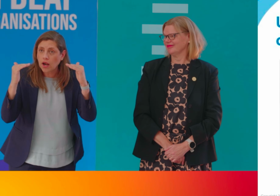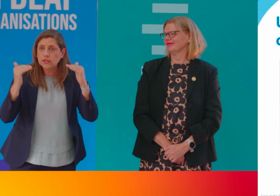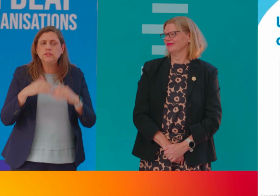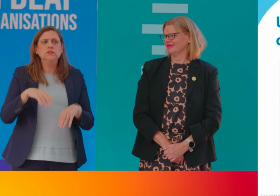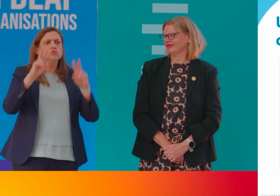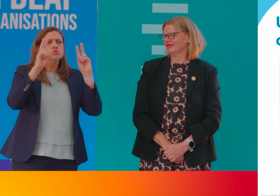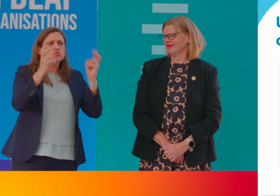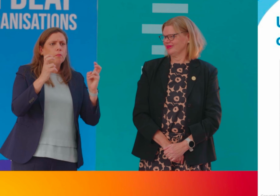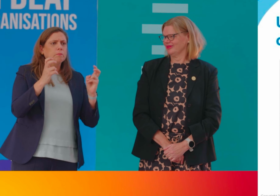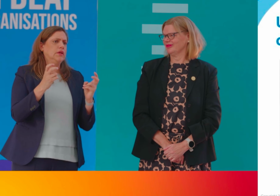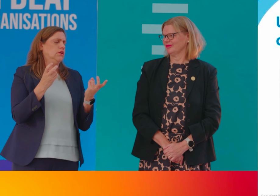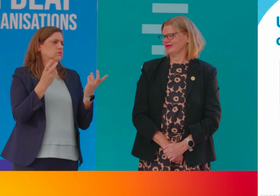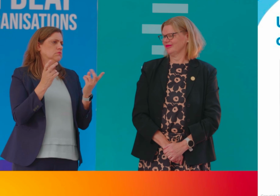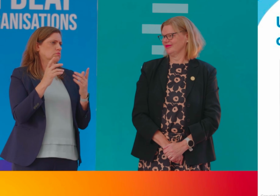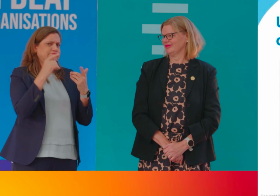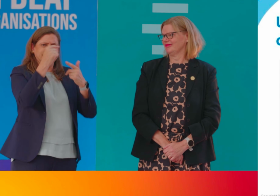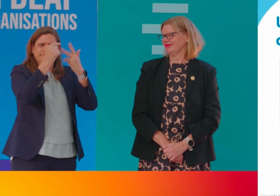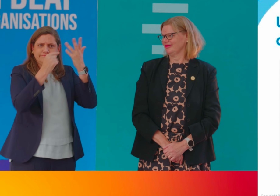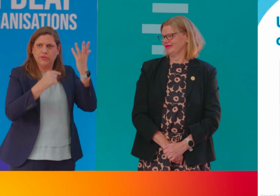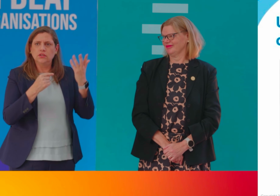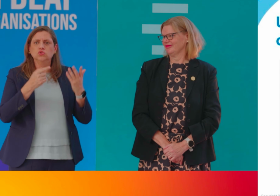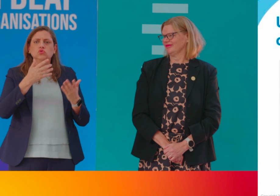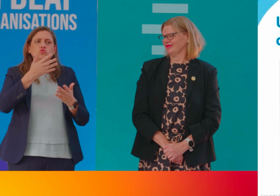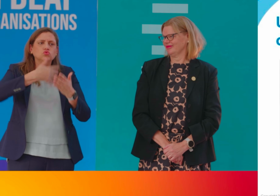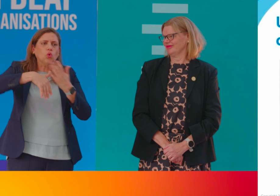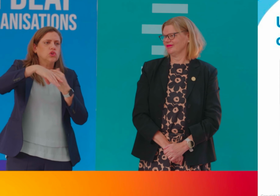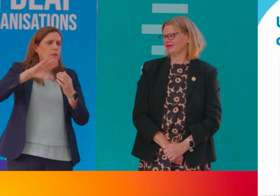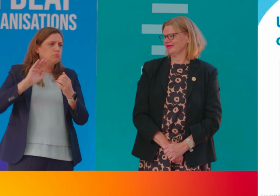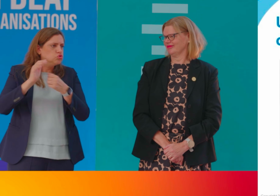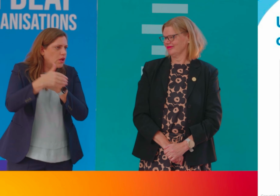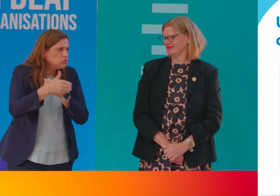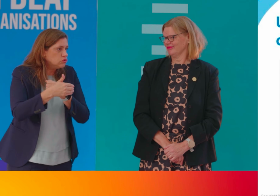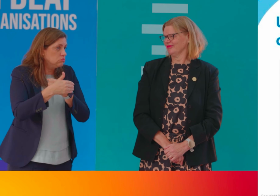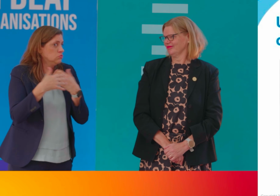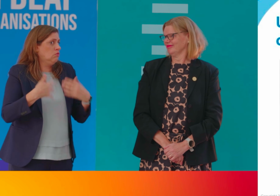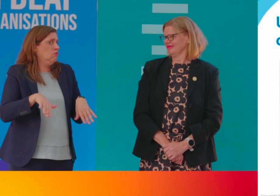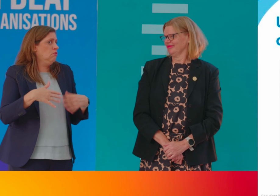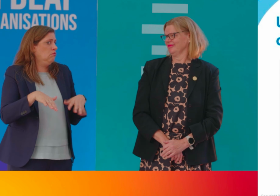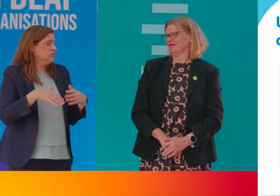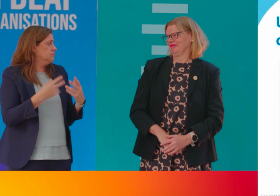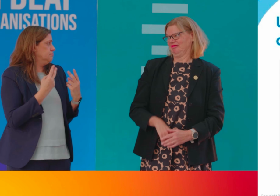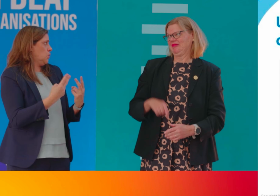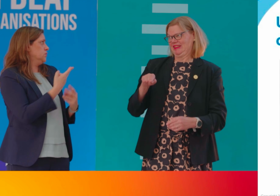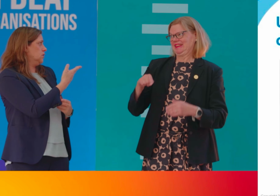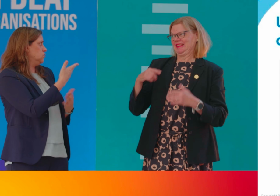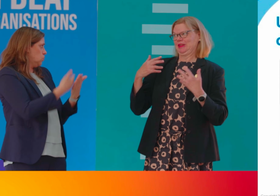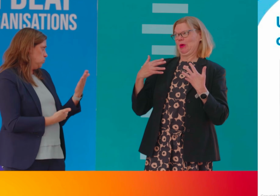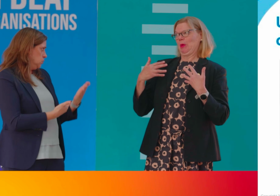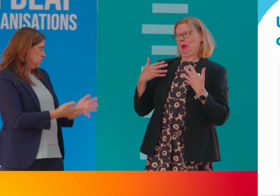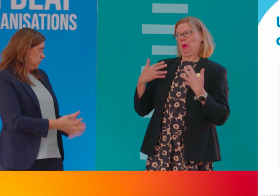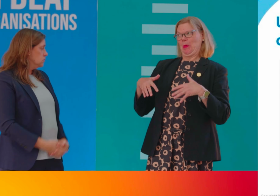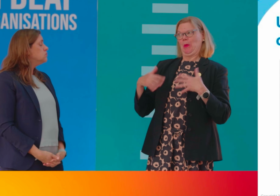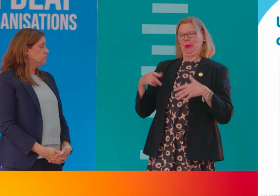discrimination, equality, social protection, and many more.